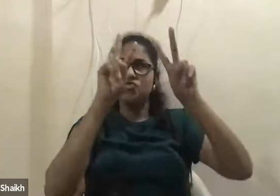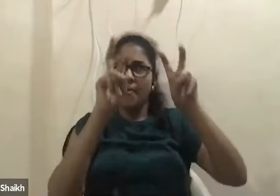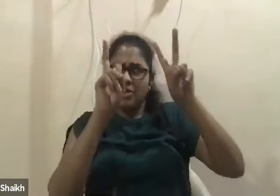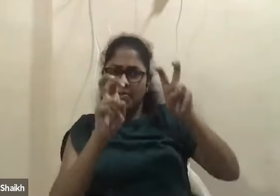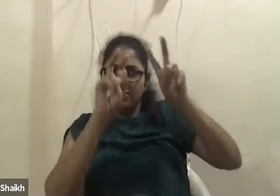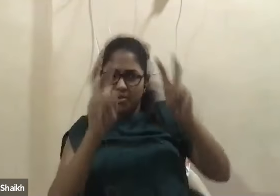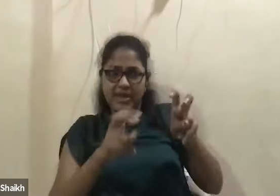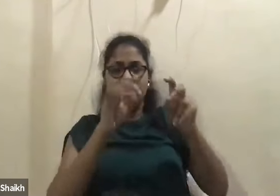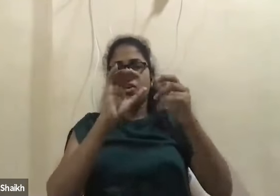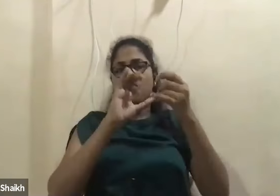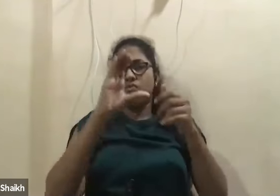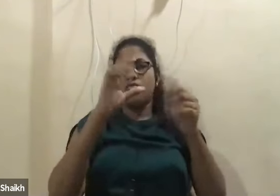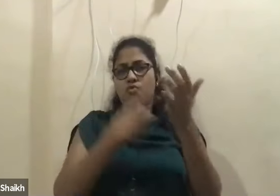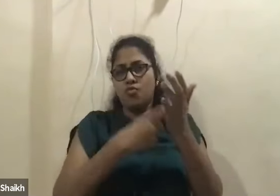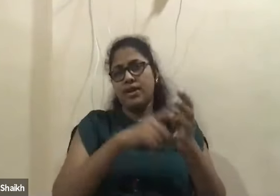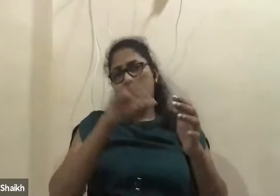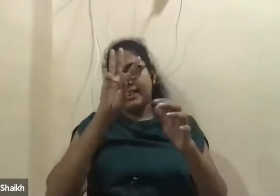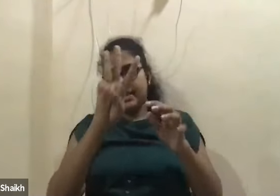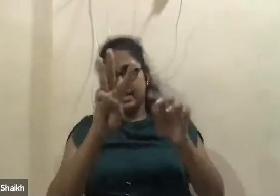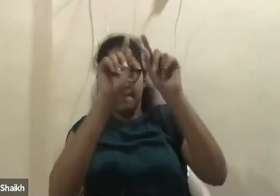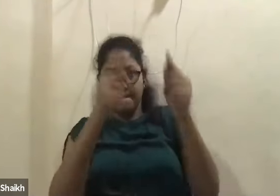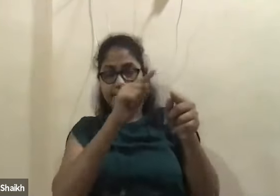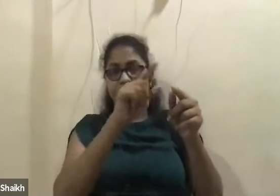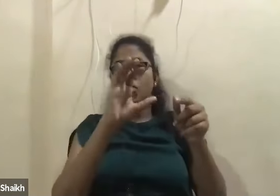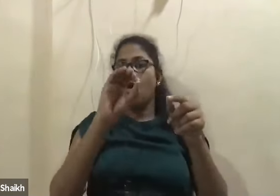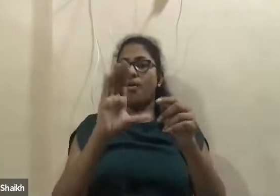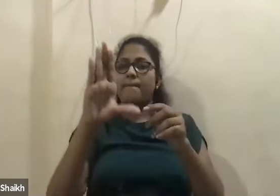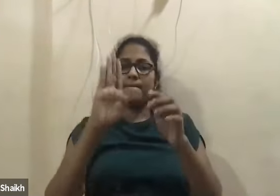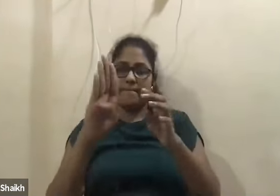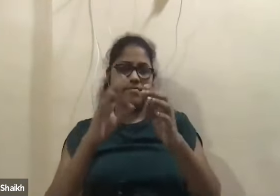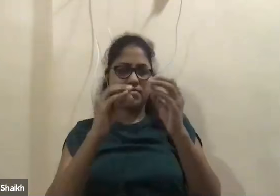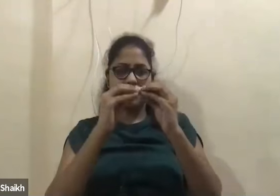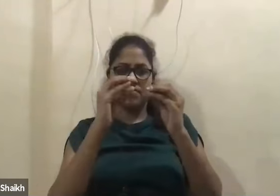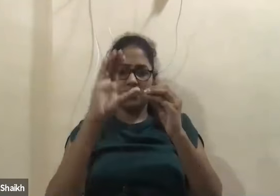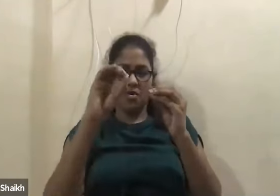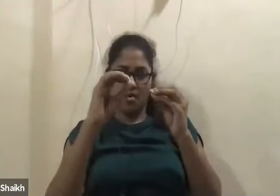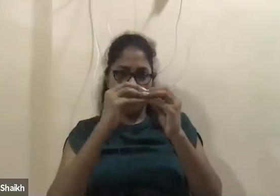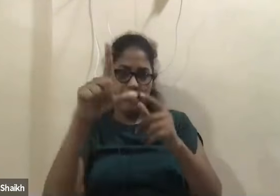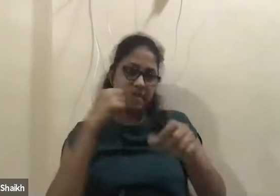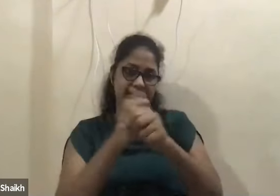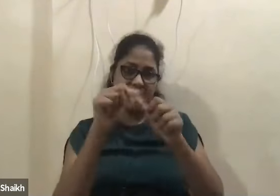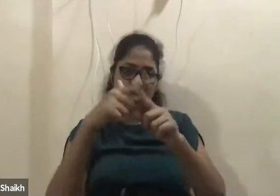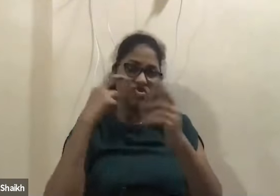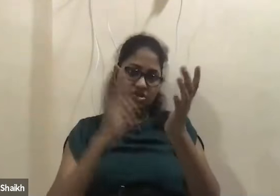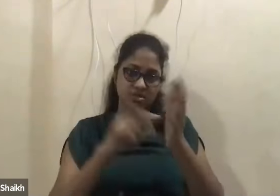number 3, obligations of the guardian. Okay. It says A, maintenance and residential